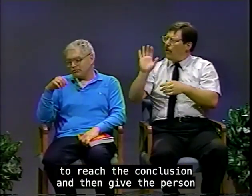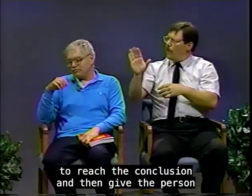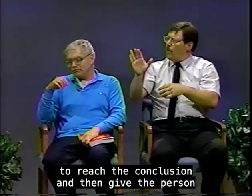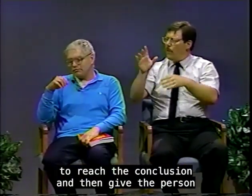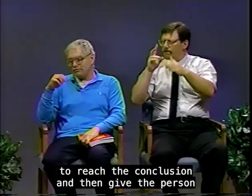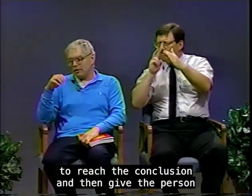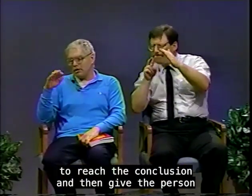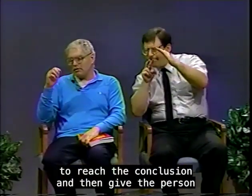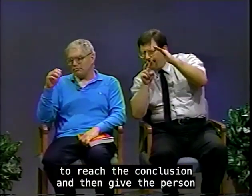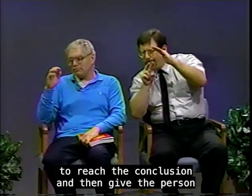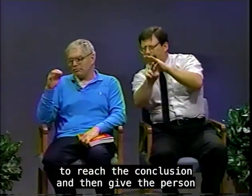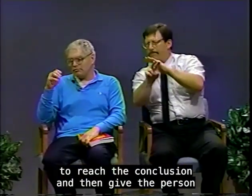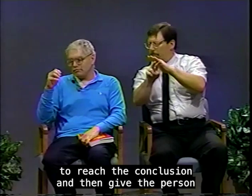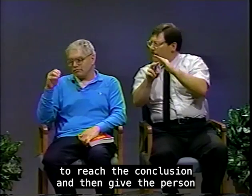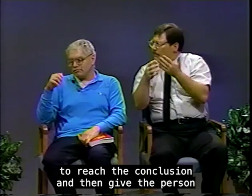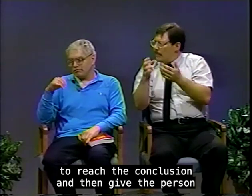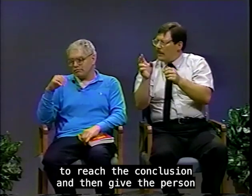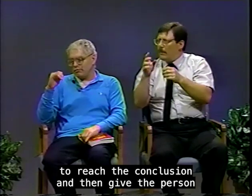to